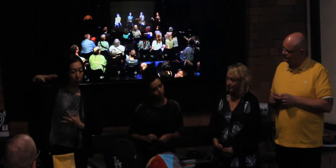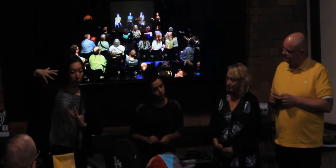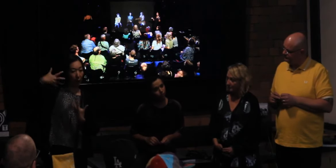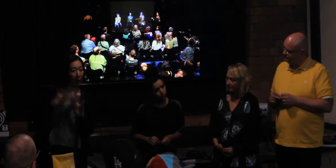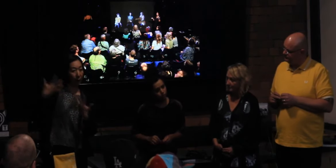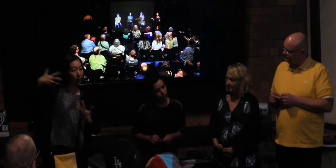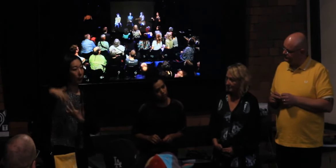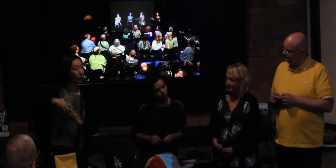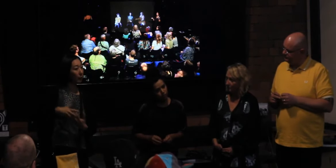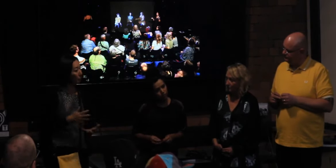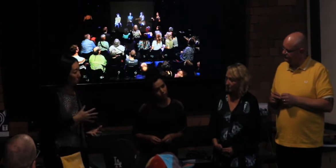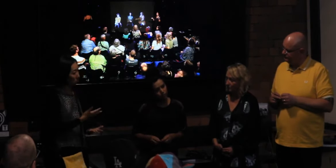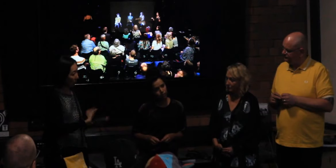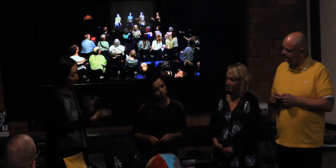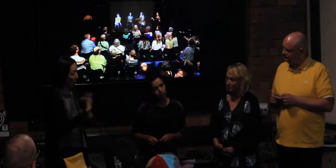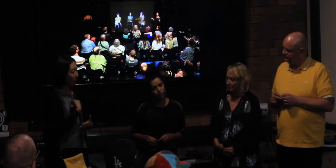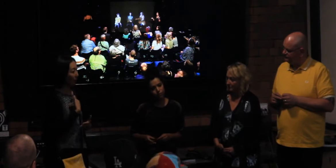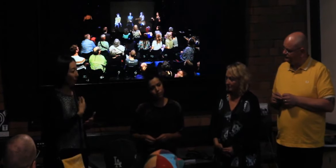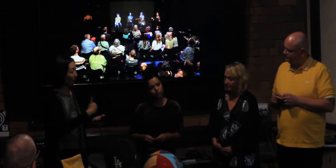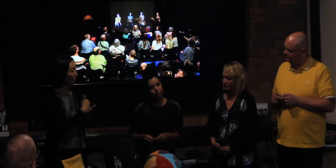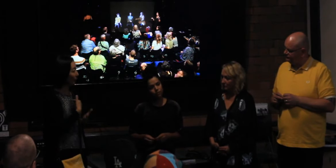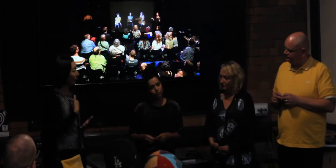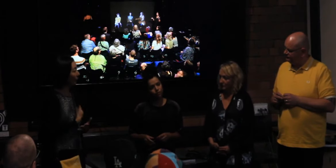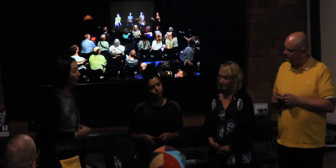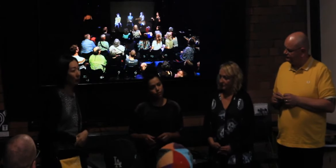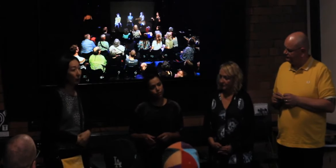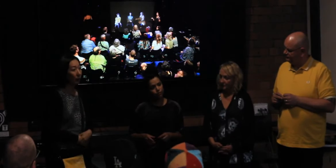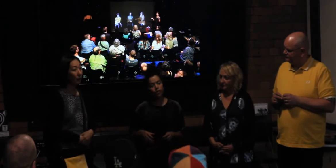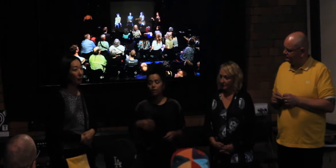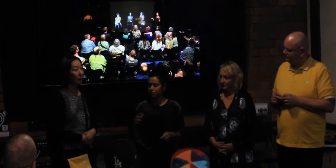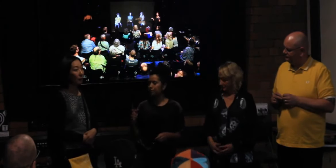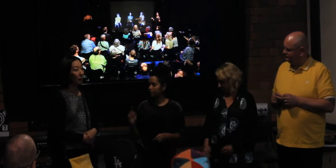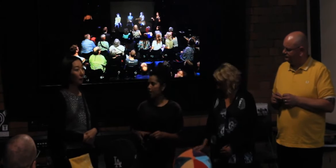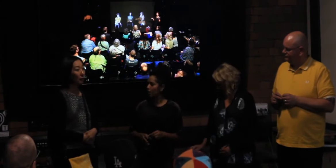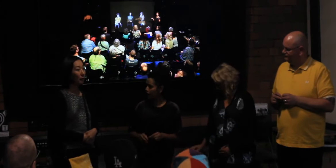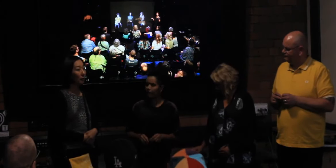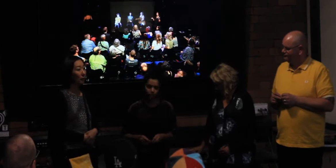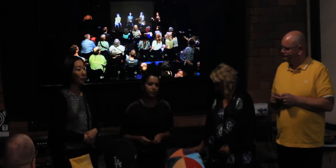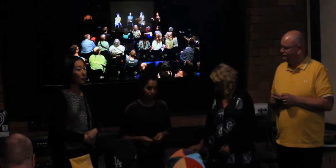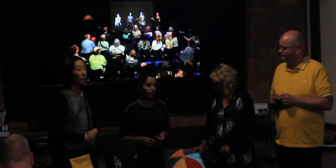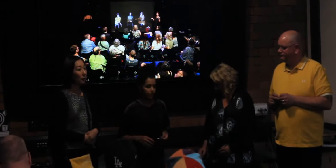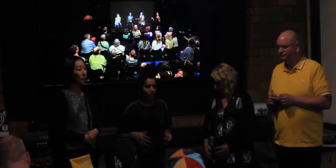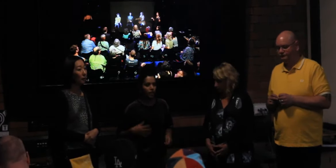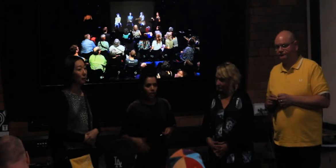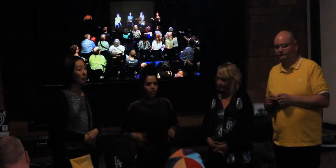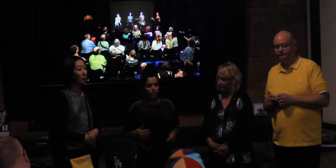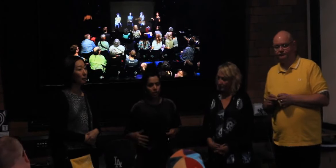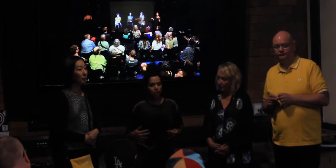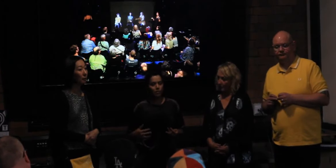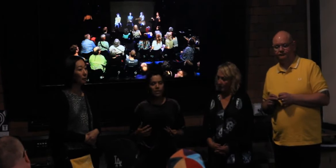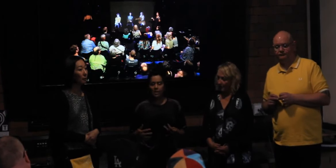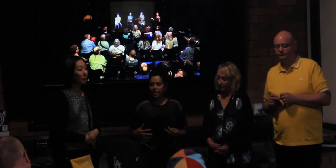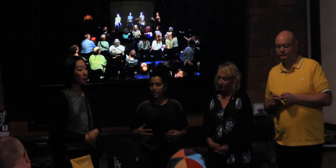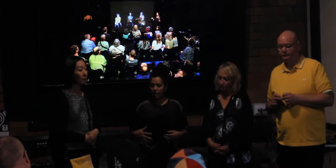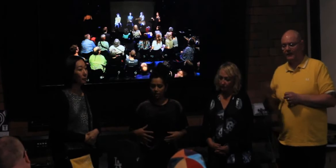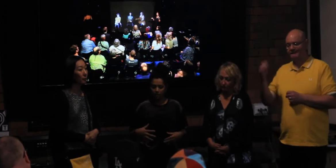more about how they kind of complemented each other? Because you said they were separate, but I'm interested to know how they kind of complemented each other. So